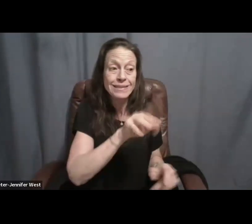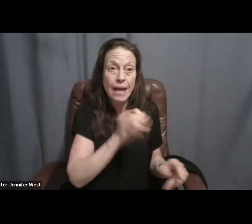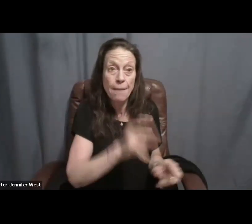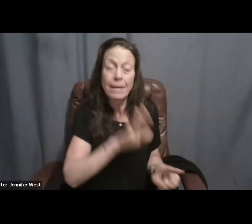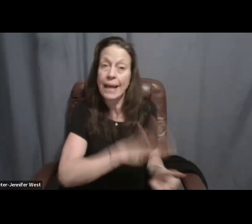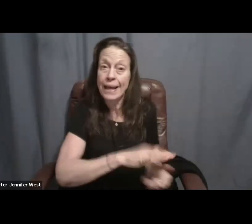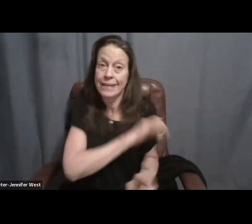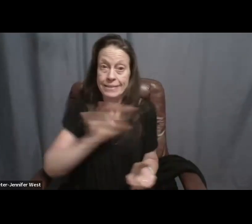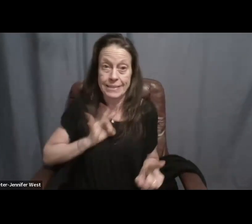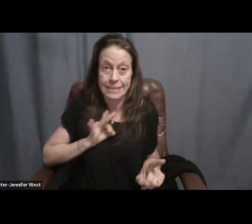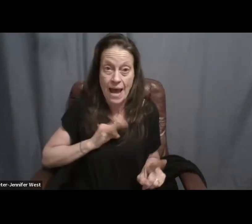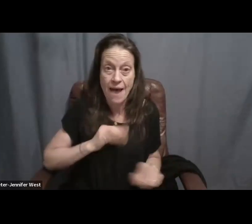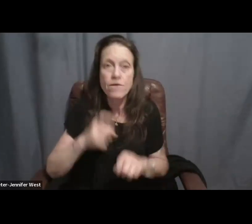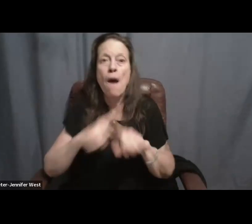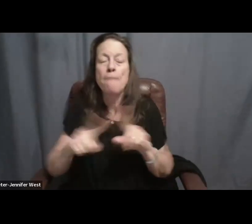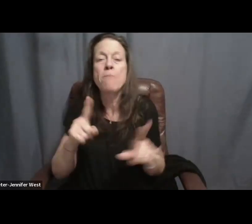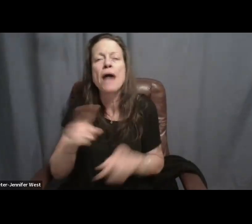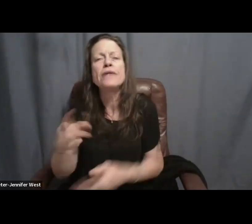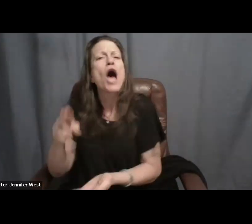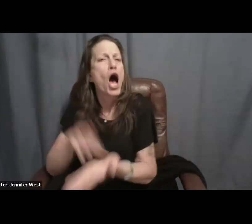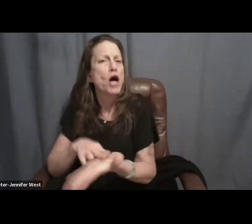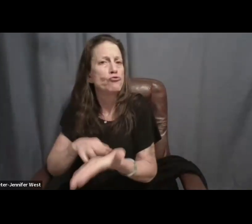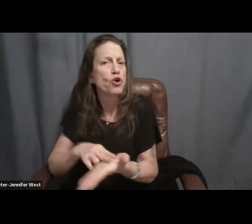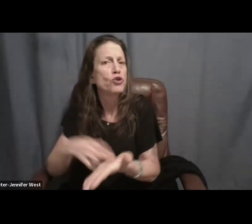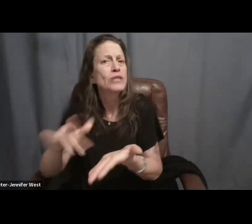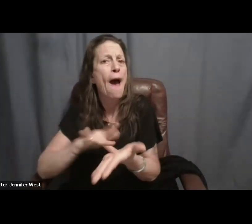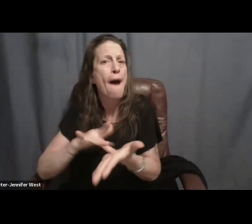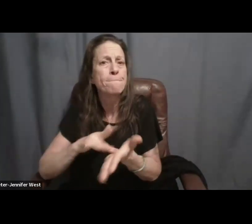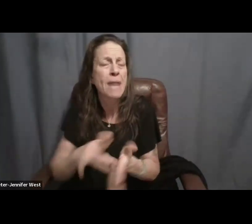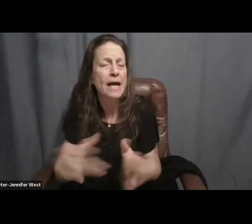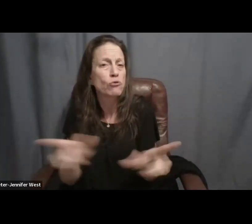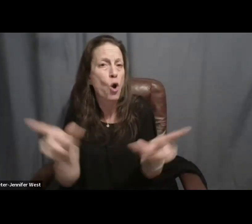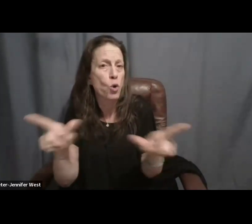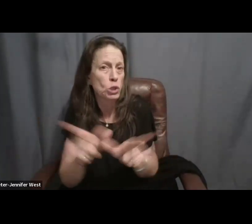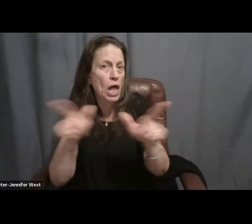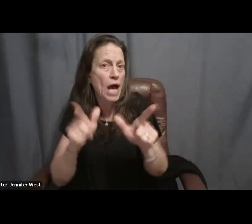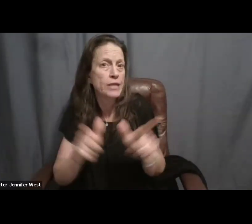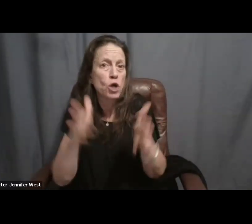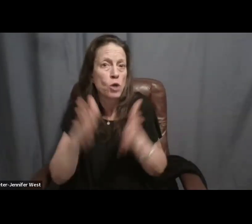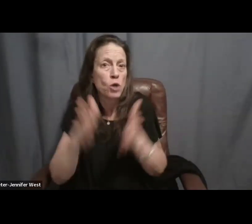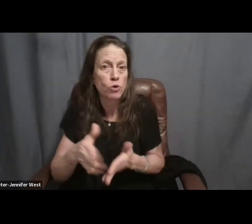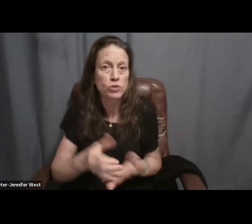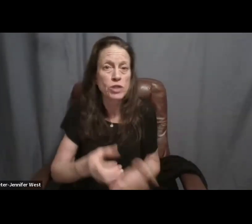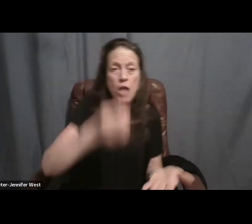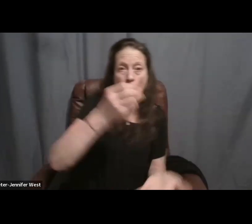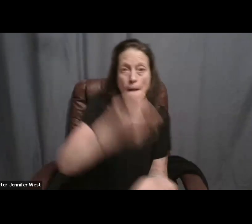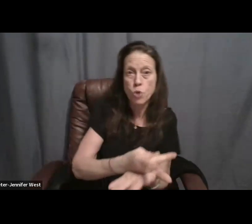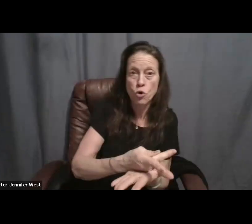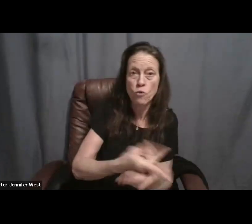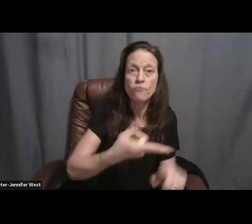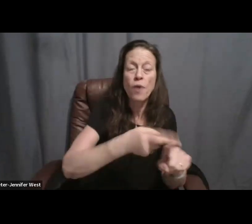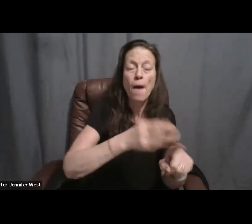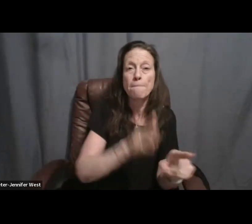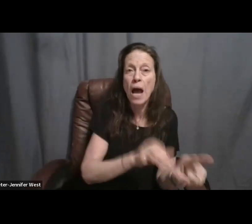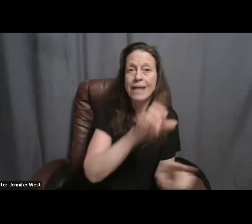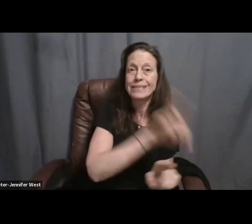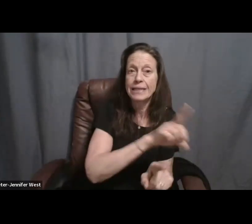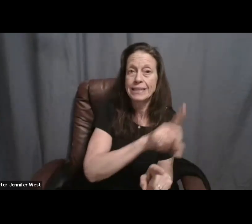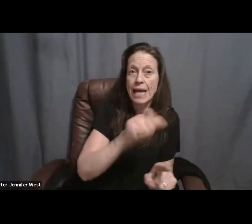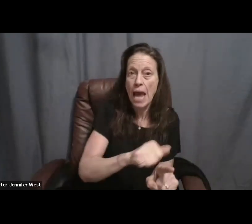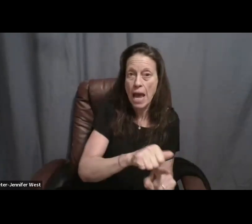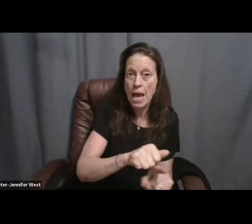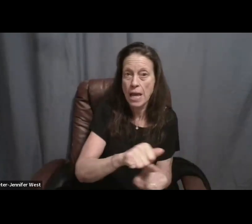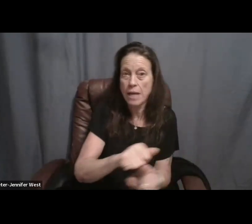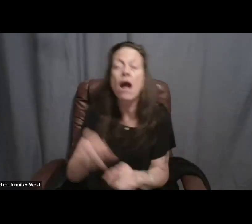in the state that is licensed and approved by the DDA to make sure that he's giving the